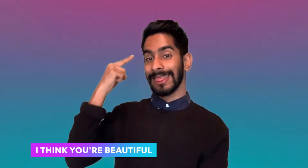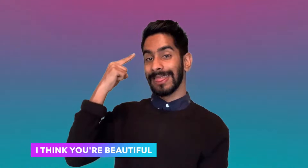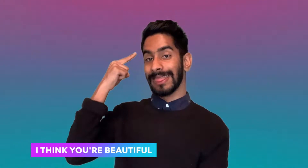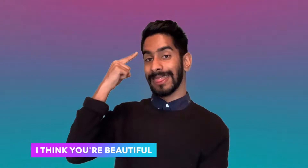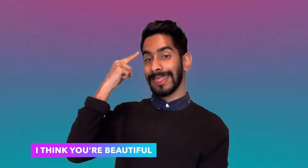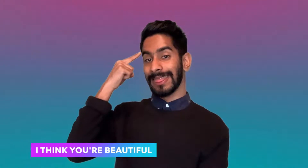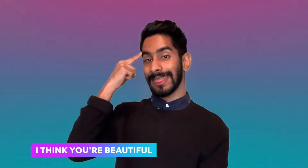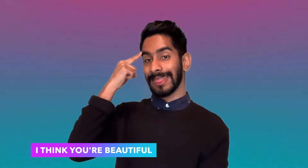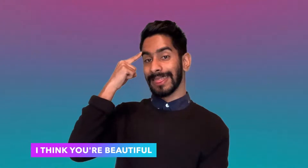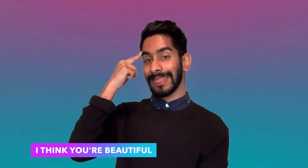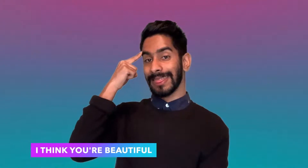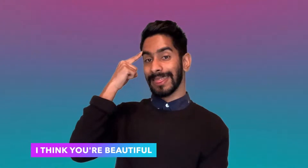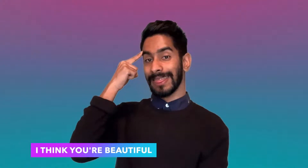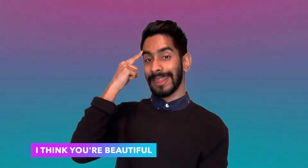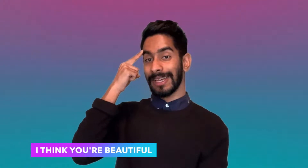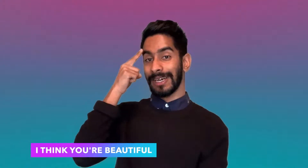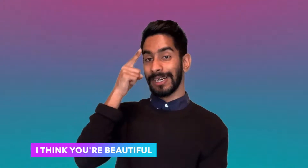I think